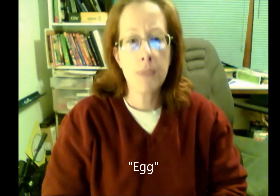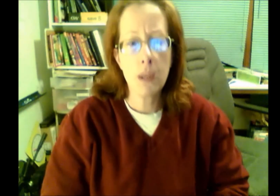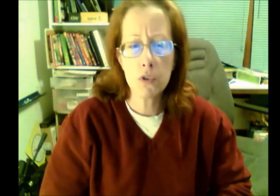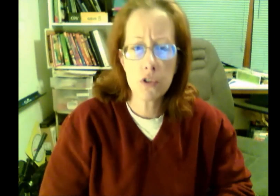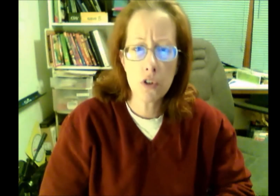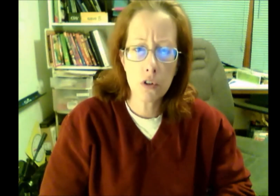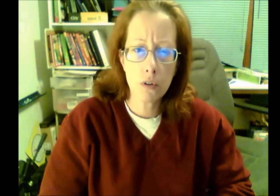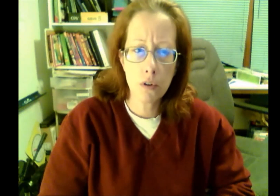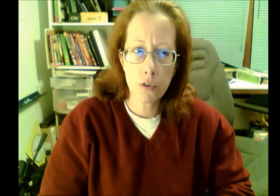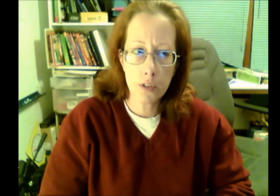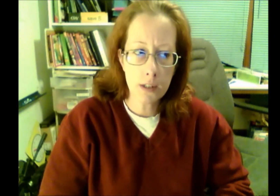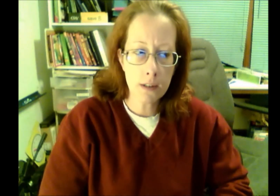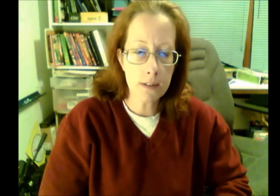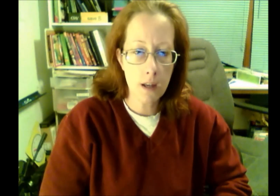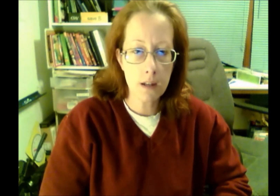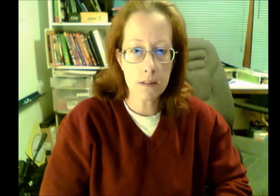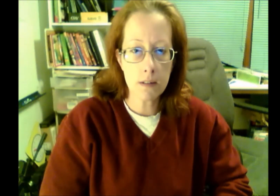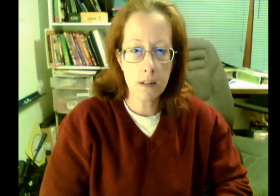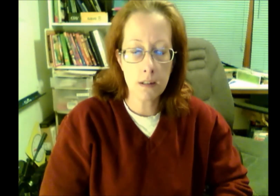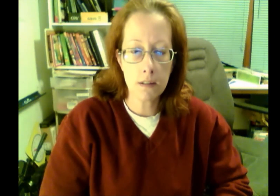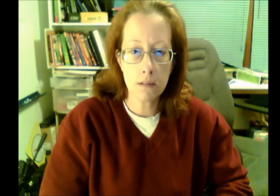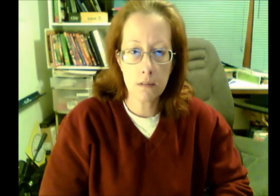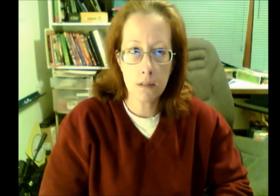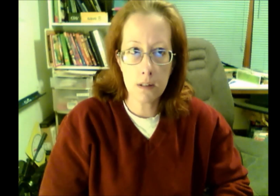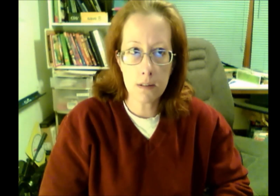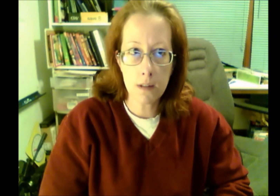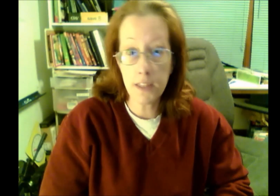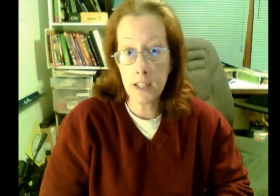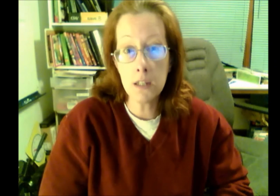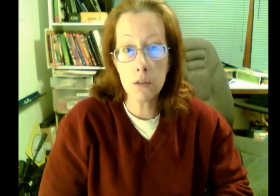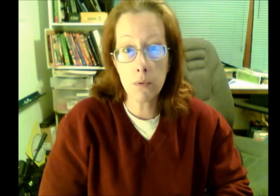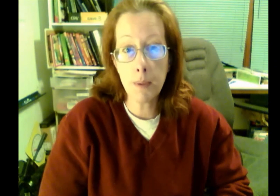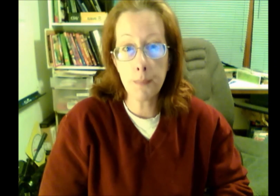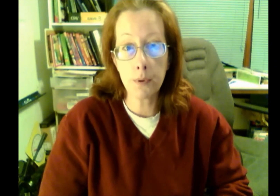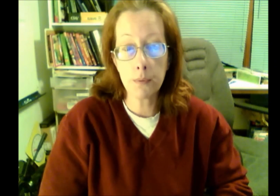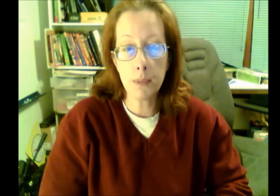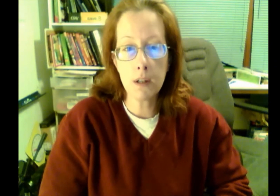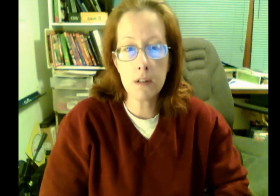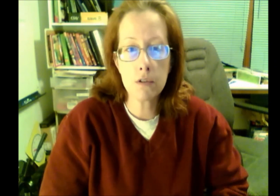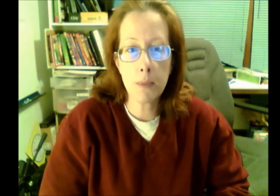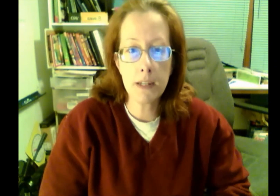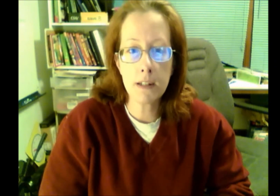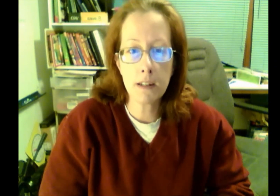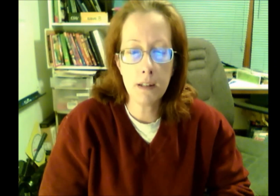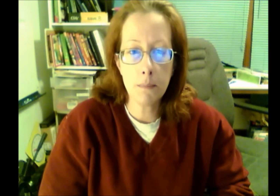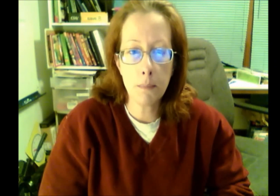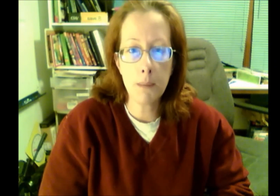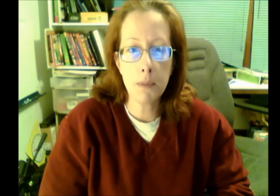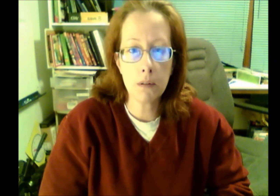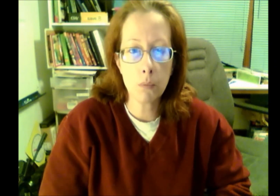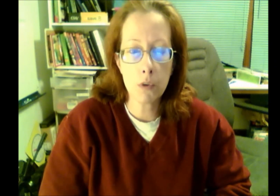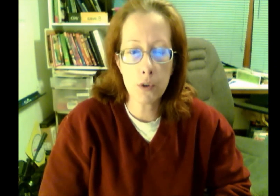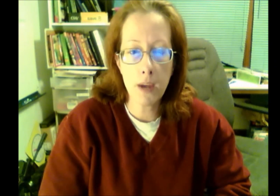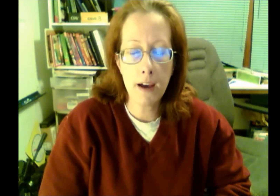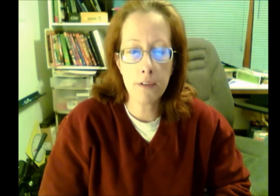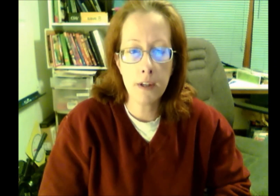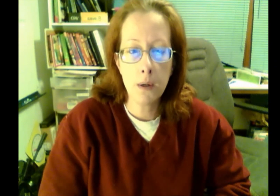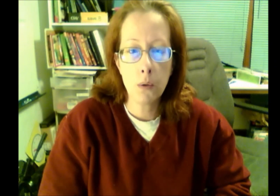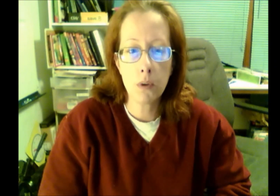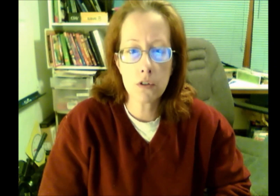once you start learning the signs, it's I think easy to remember, because you're basically miming what you have. Where it starts